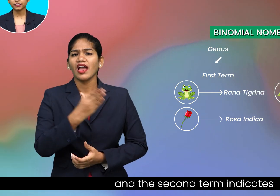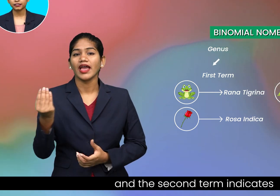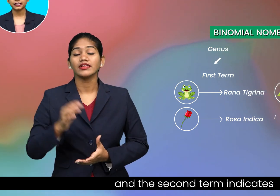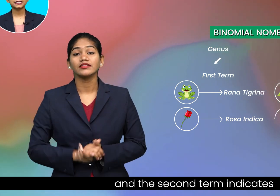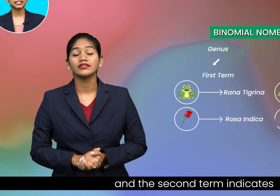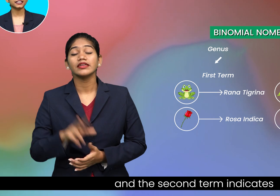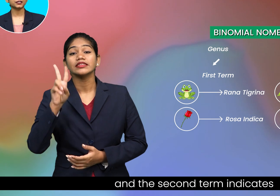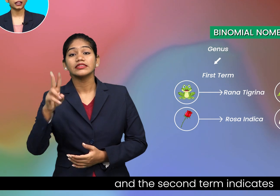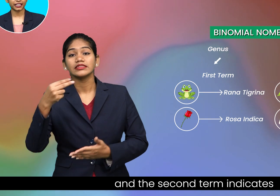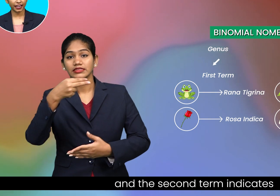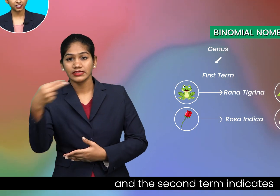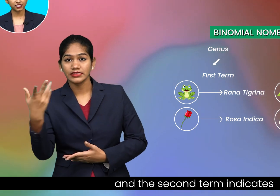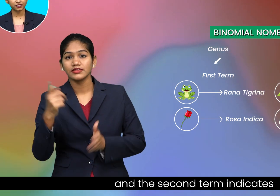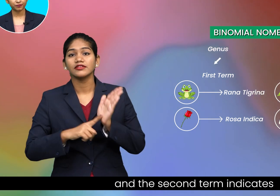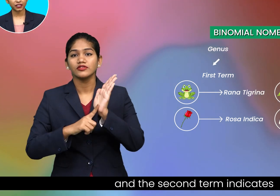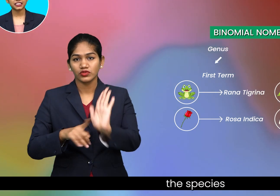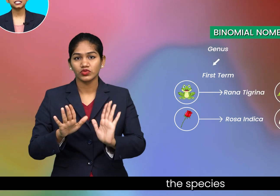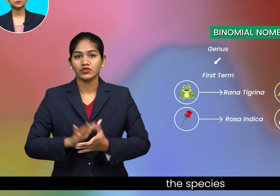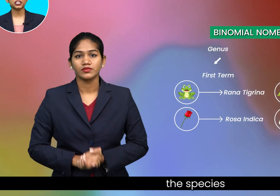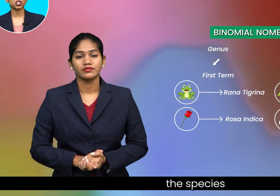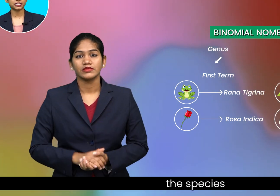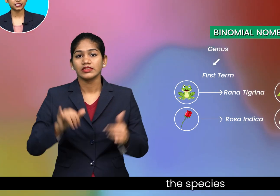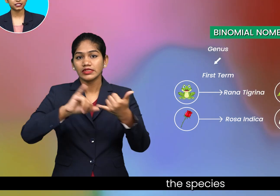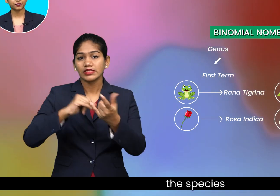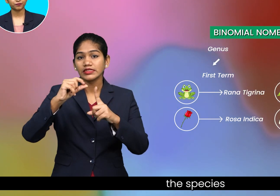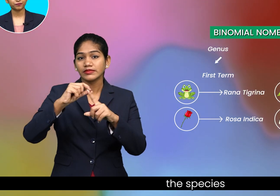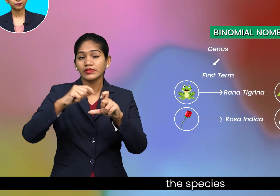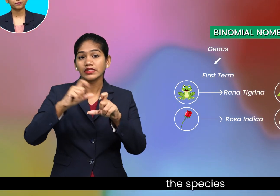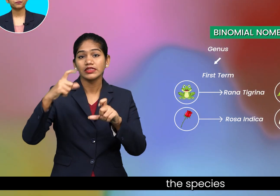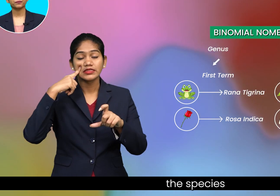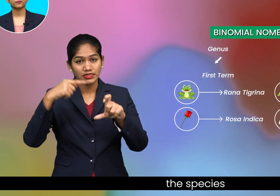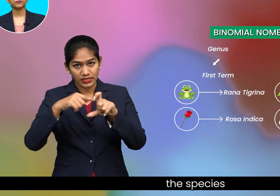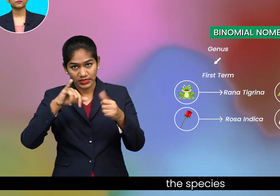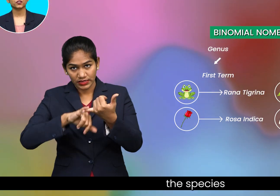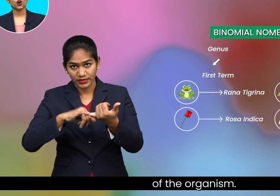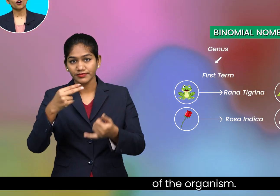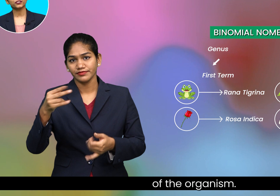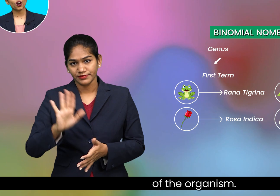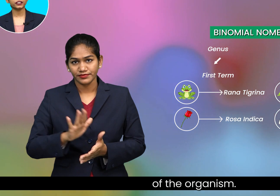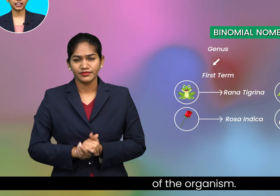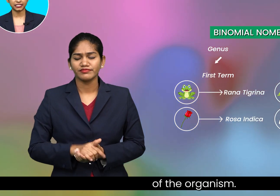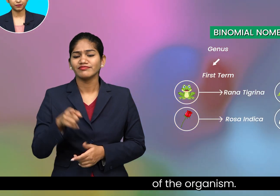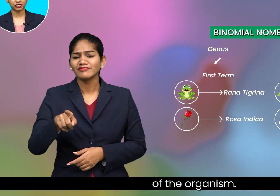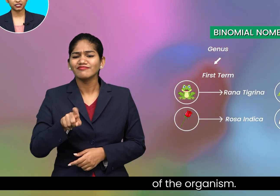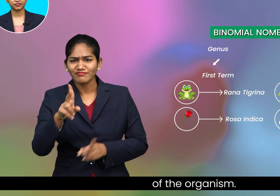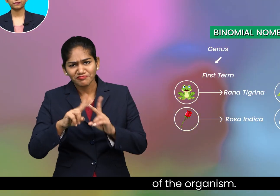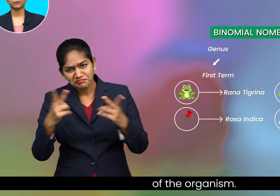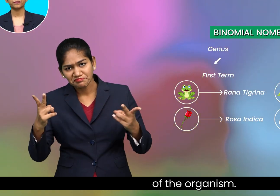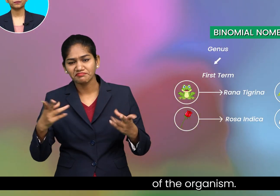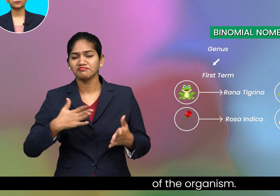The second term indicates the species of the organisms.